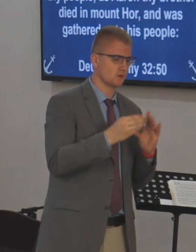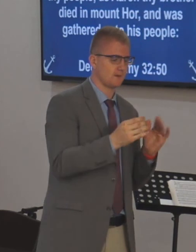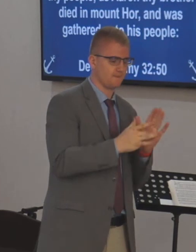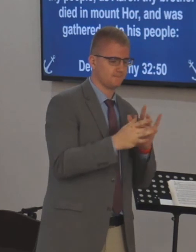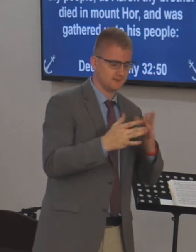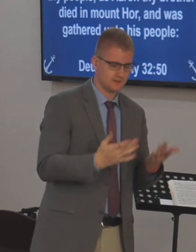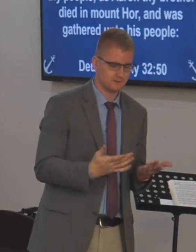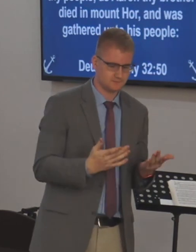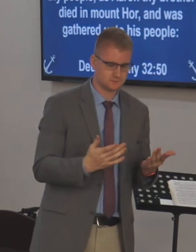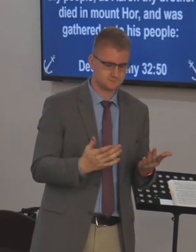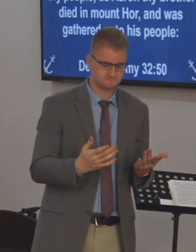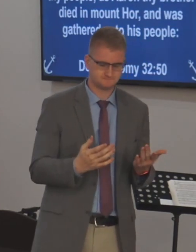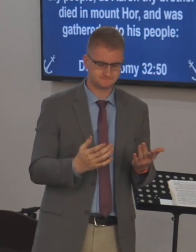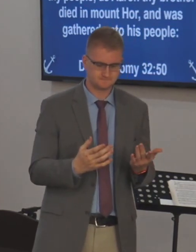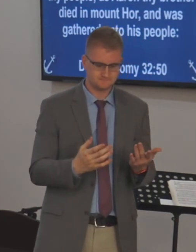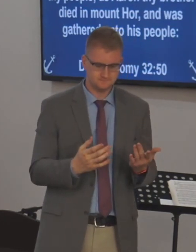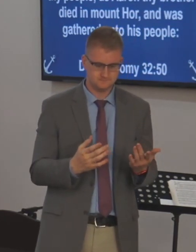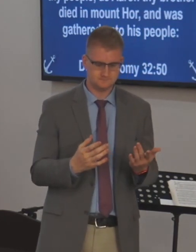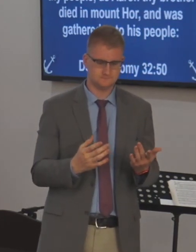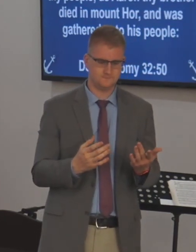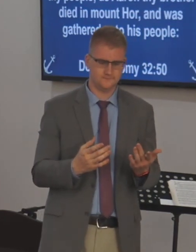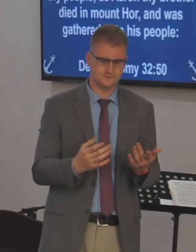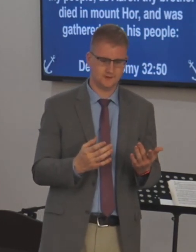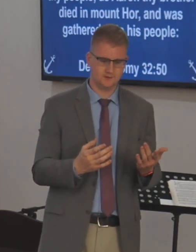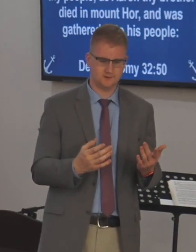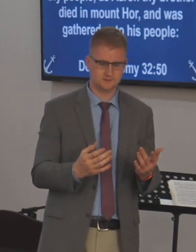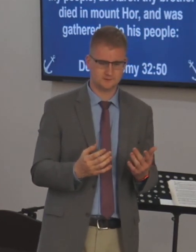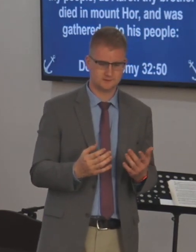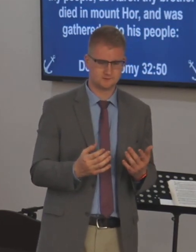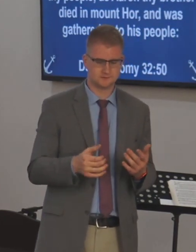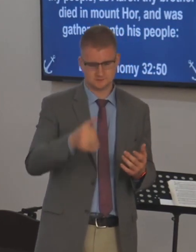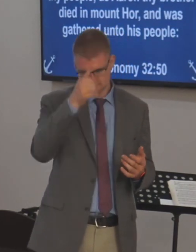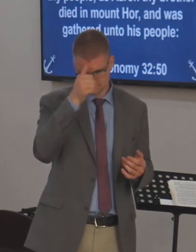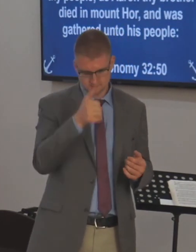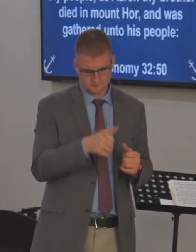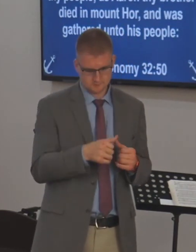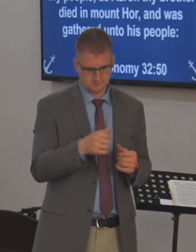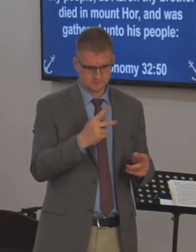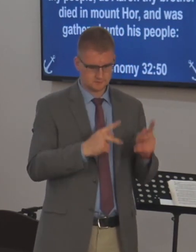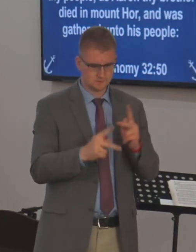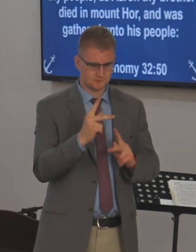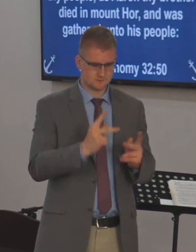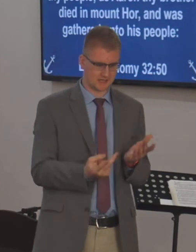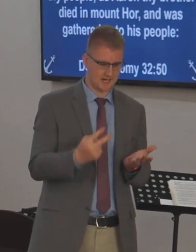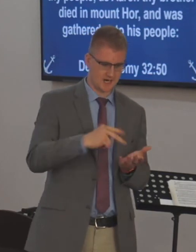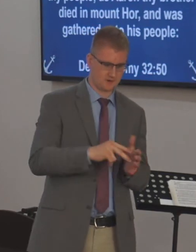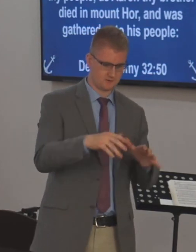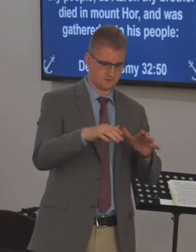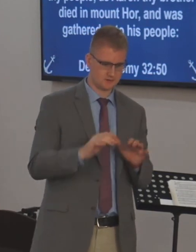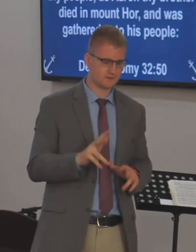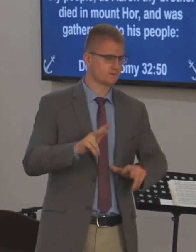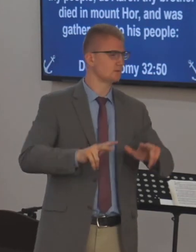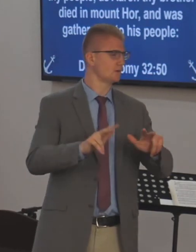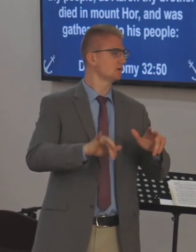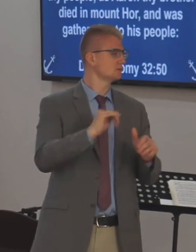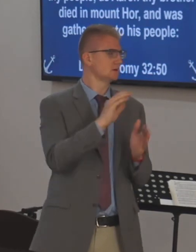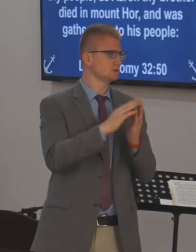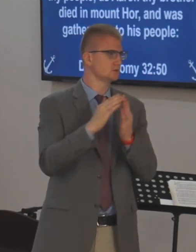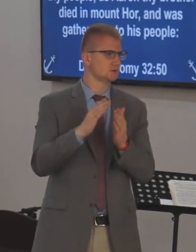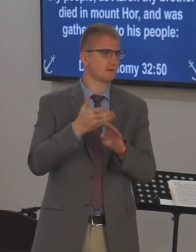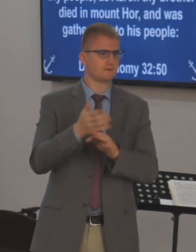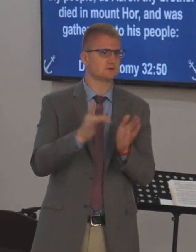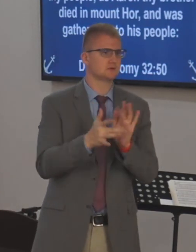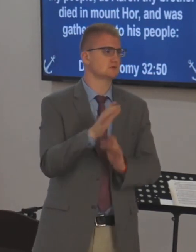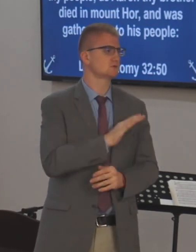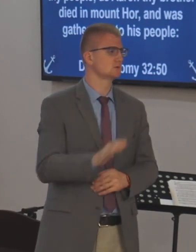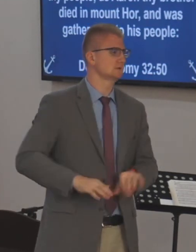done. He took care of it all. And those people, remember they came out of the graves and they were walking around Jerusalem and everything. And then what happened